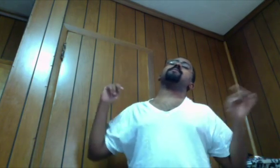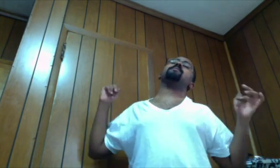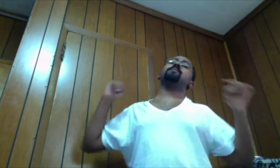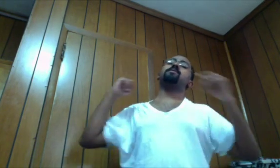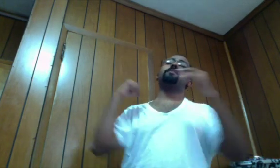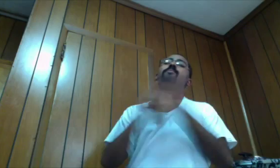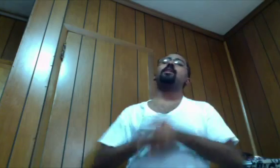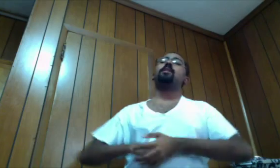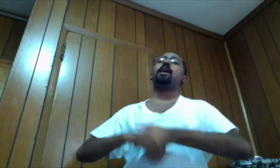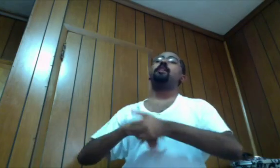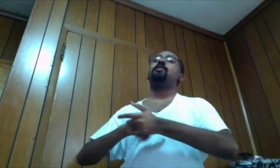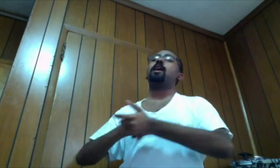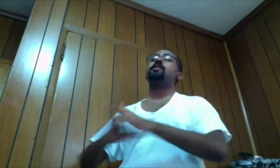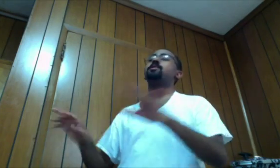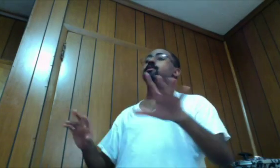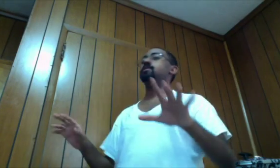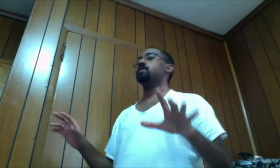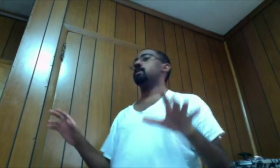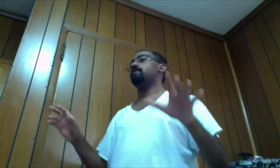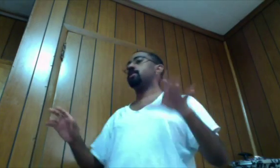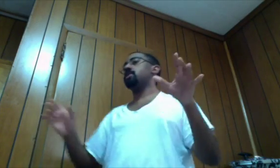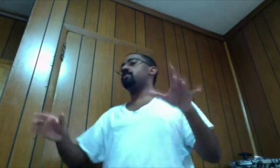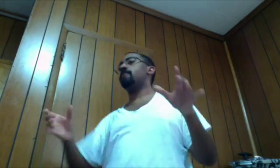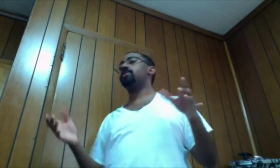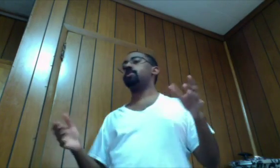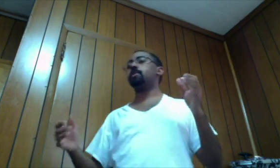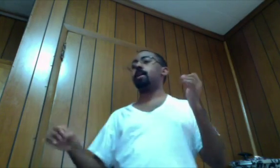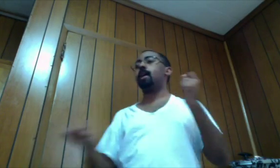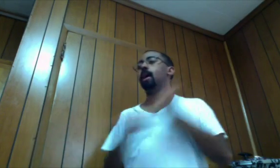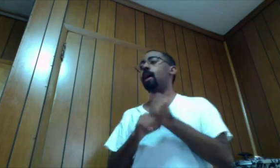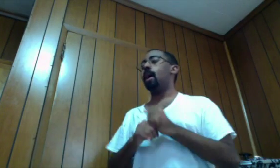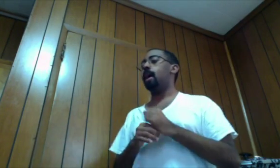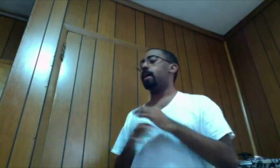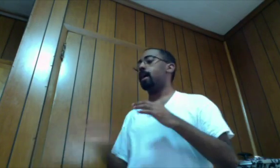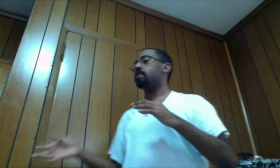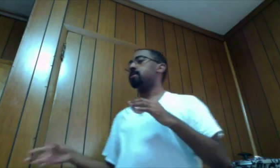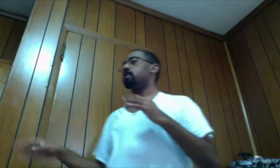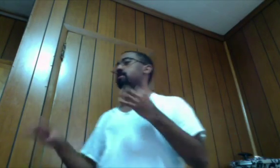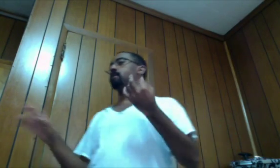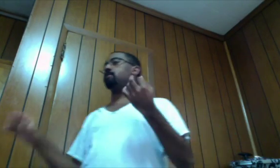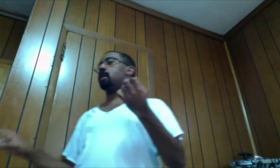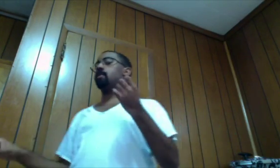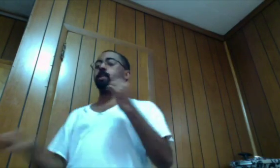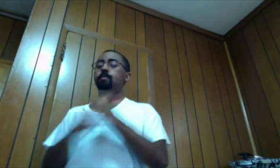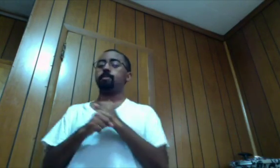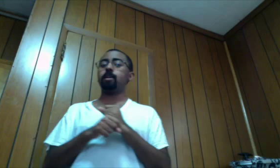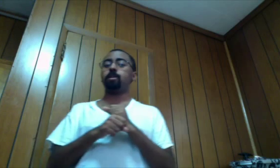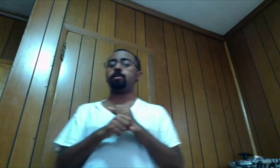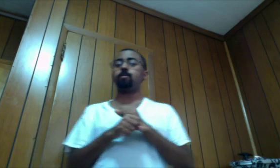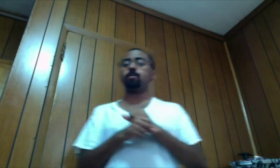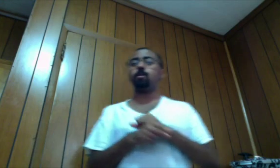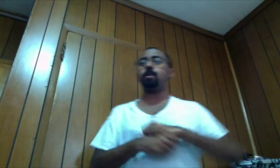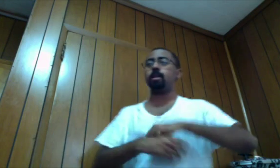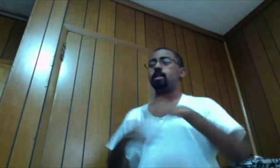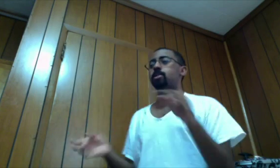That's why Blake had her ice clones, because she probably took like ice dust from the area, put it in her sword, and that's how she